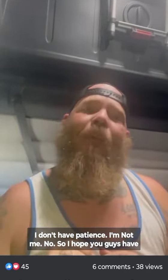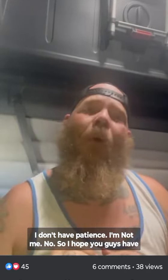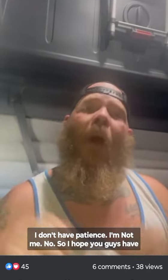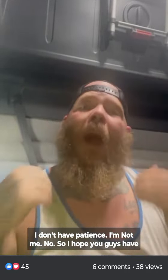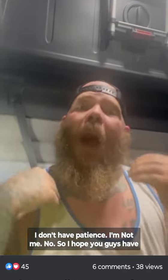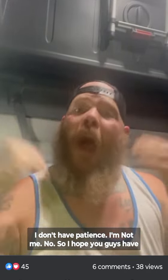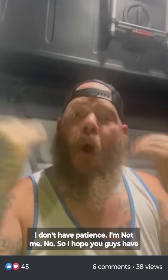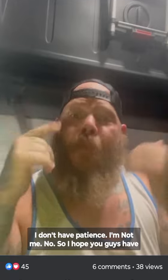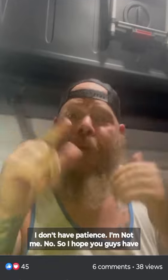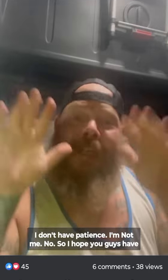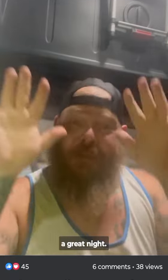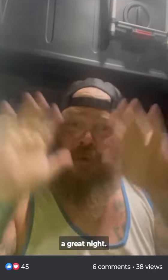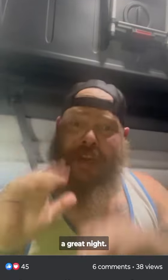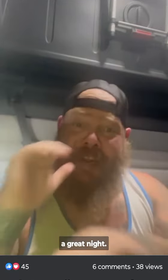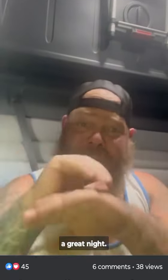So I hope you guys have a great night.